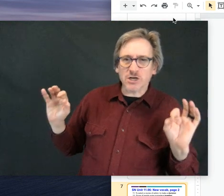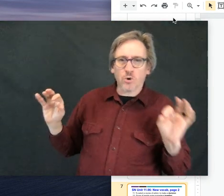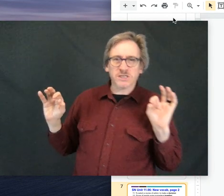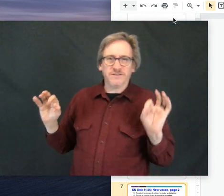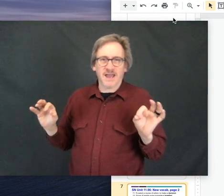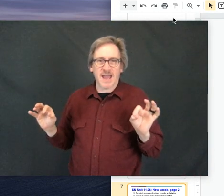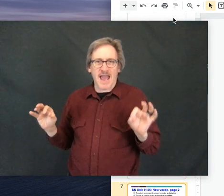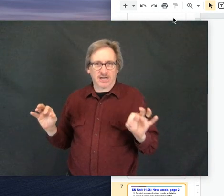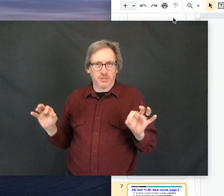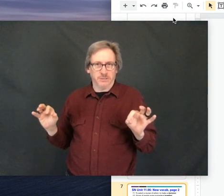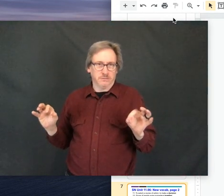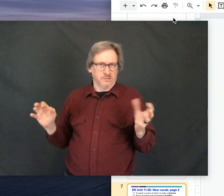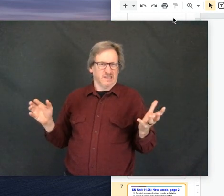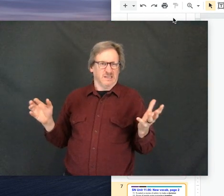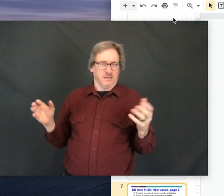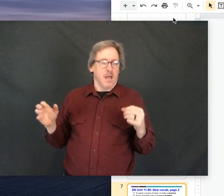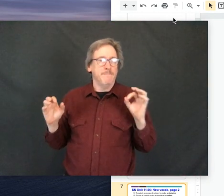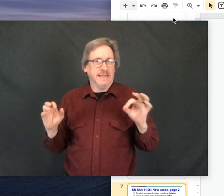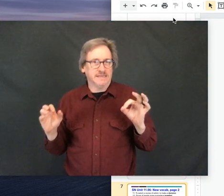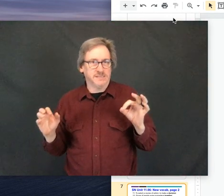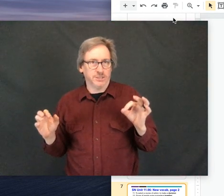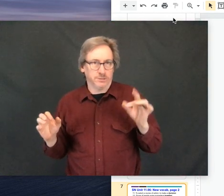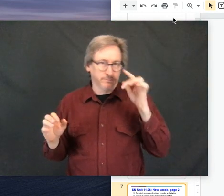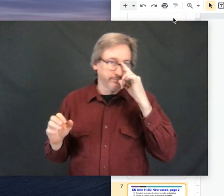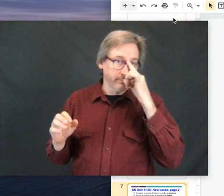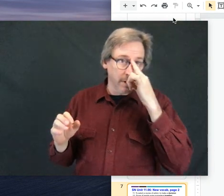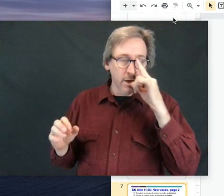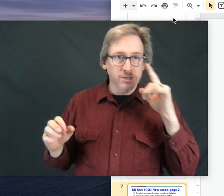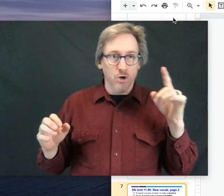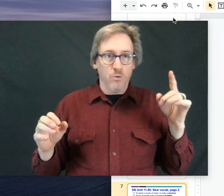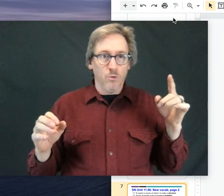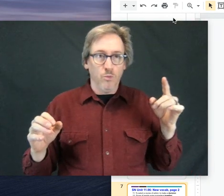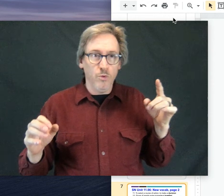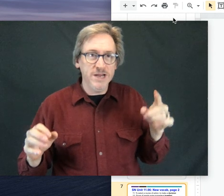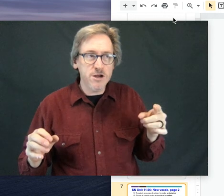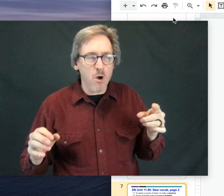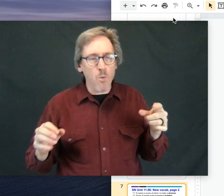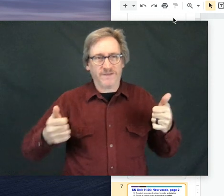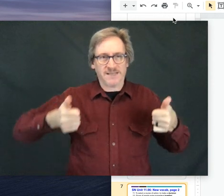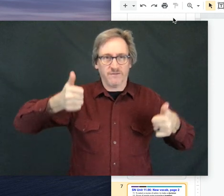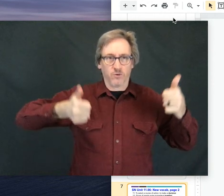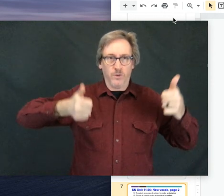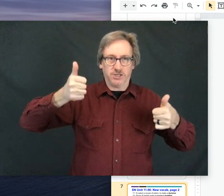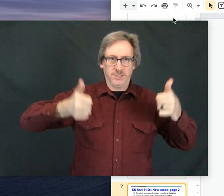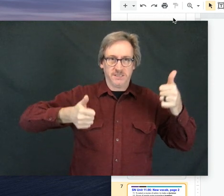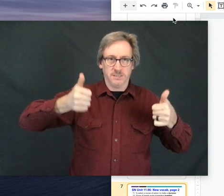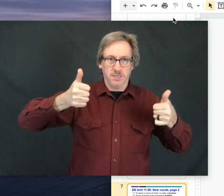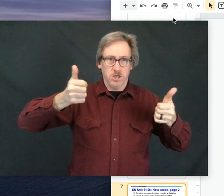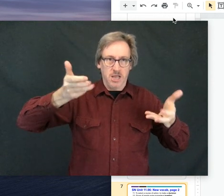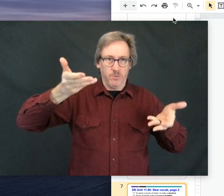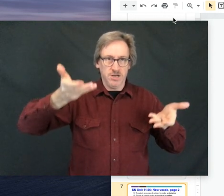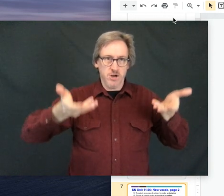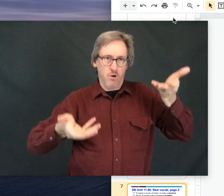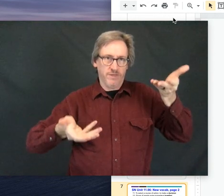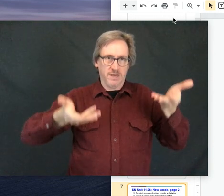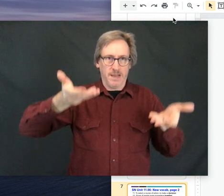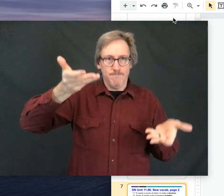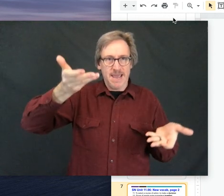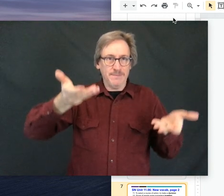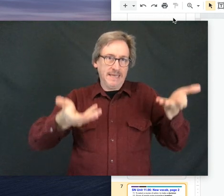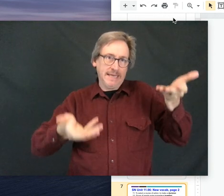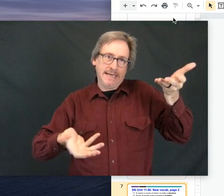Select a course of action. Make a decision. So we know what the sign for which is. We know